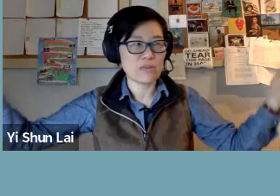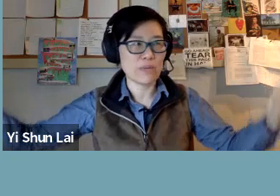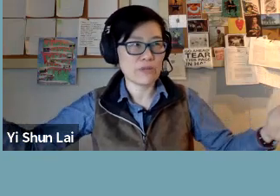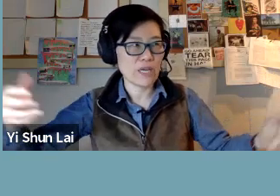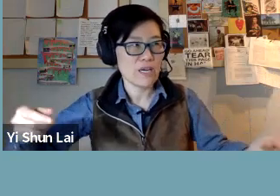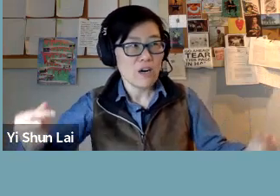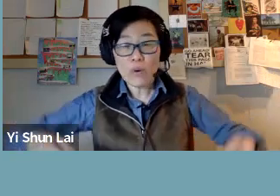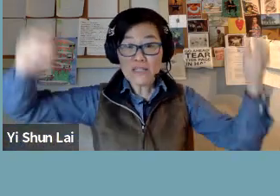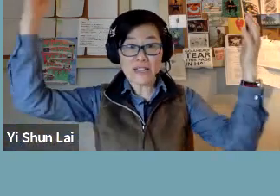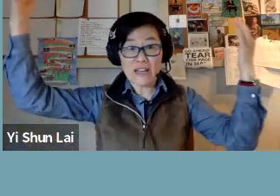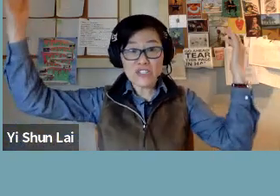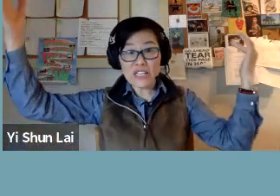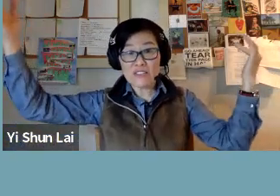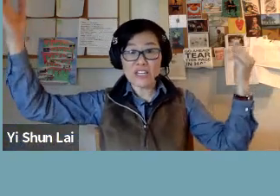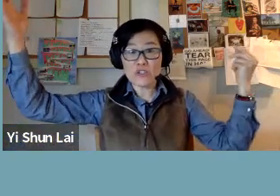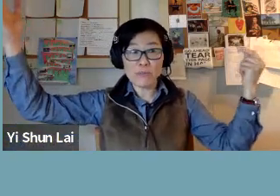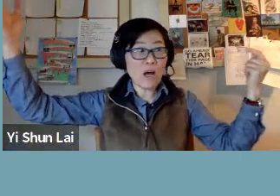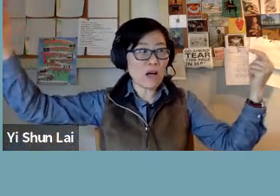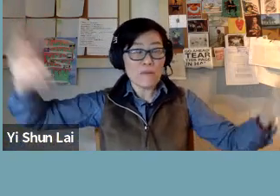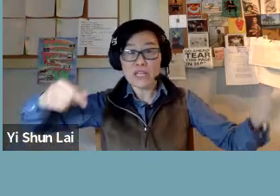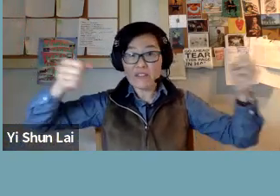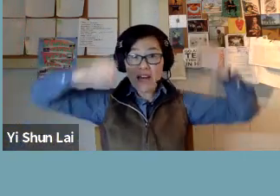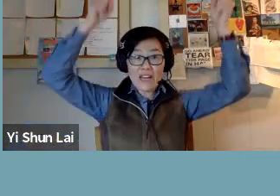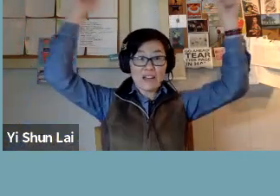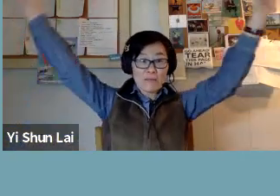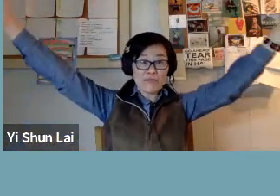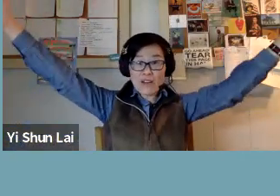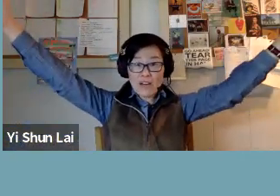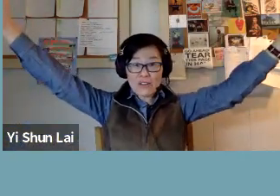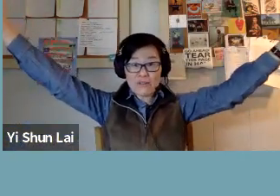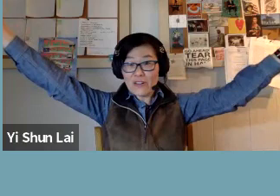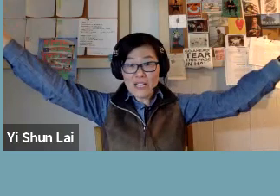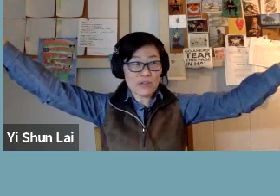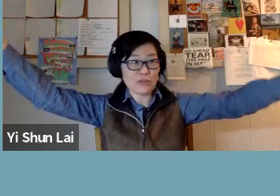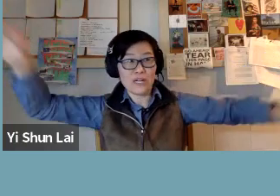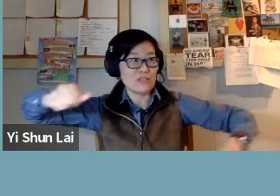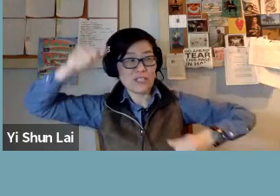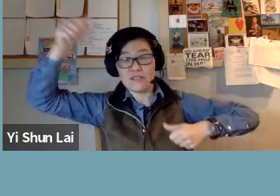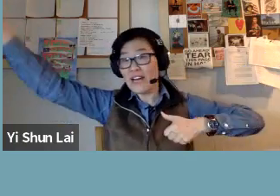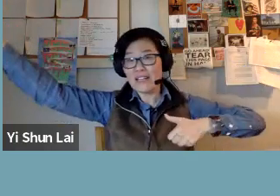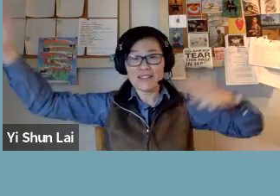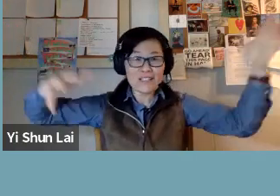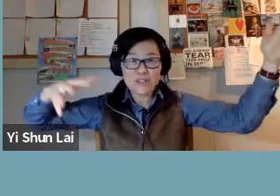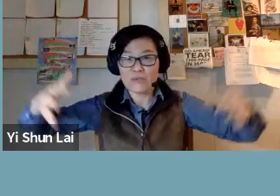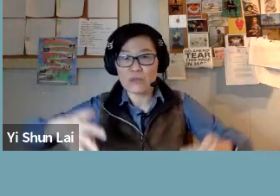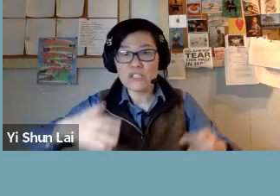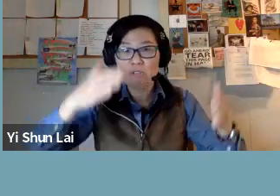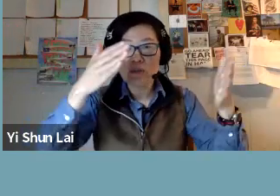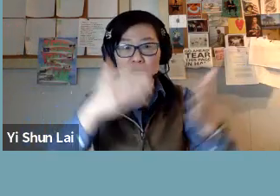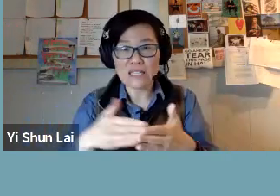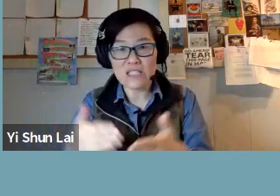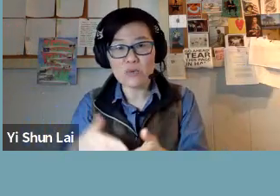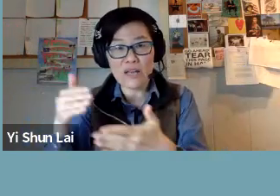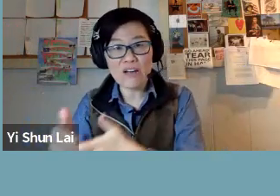evil, terrible people, okay? One day she gets invited to a ball. Because of that, fairy godmother arrives, and because of that, so on and so forth, right? So